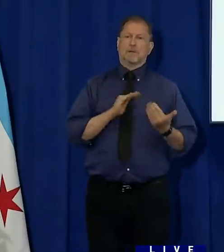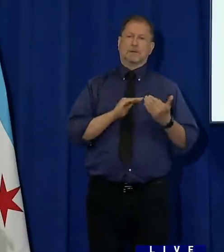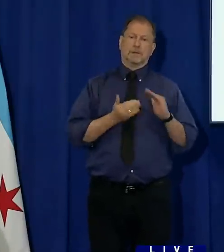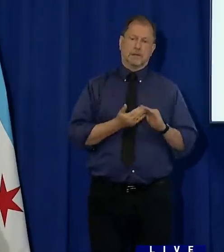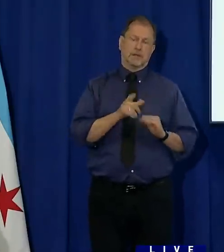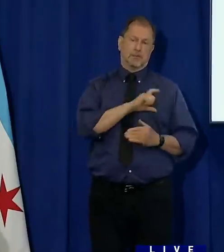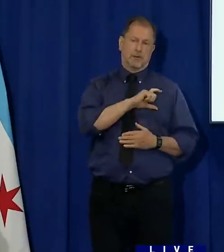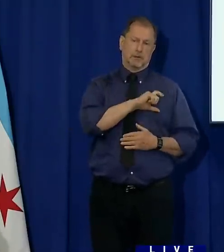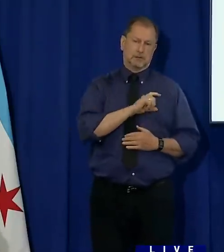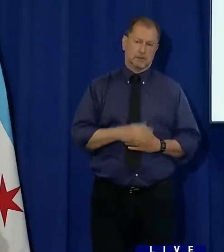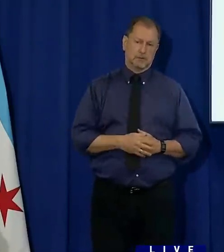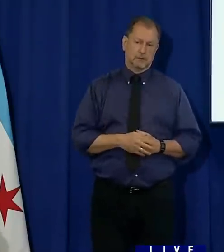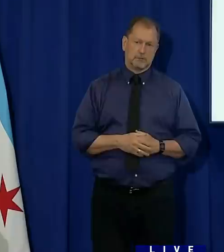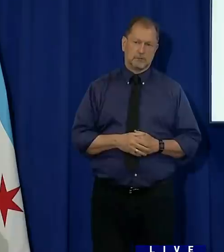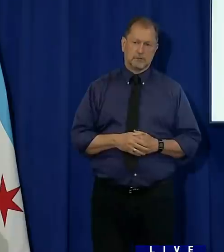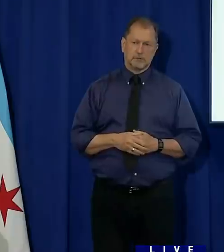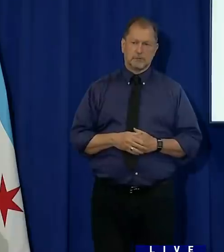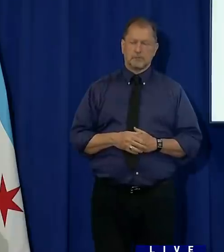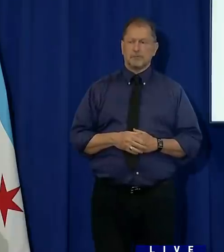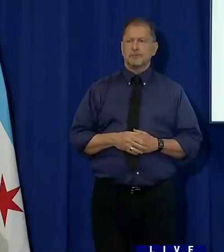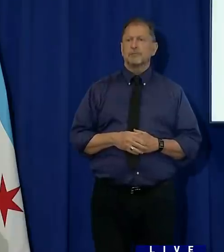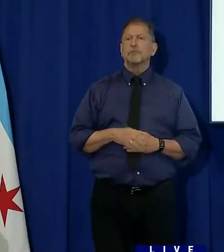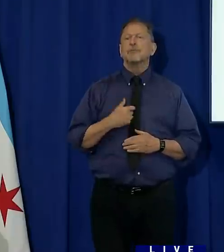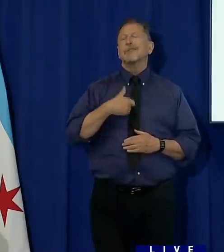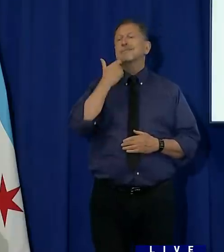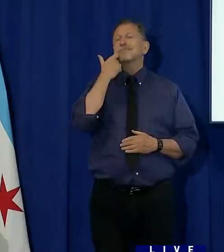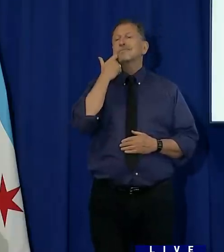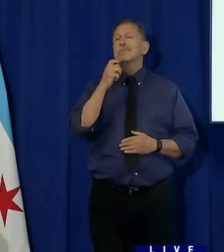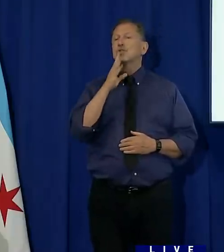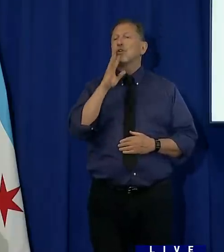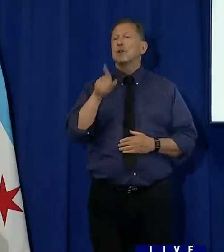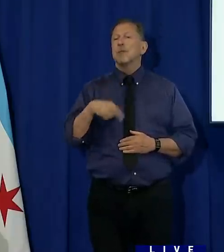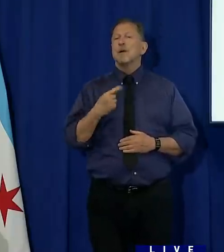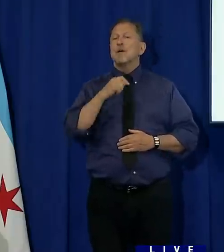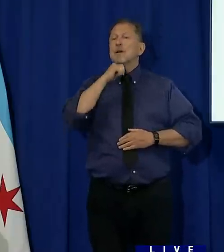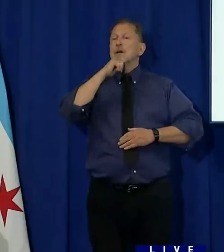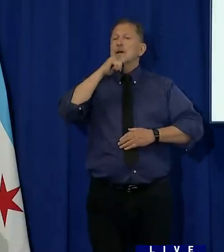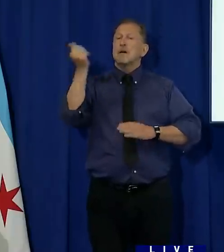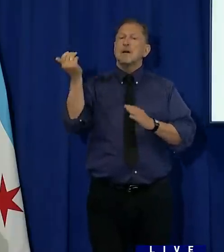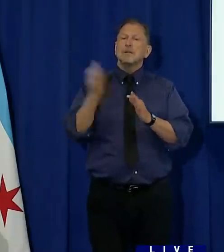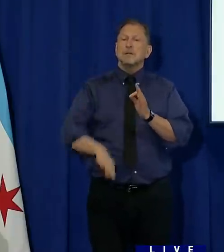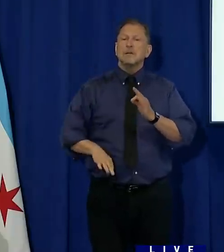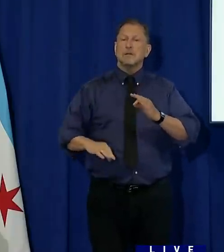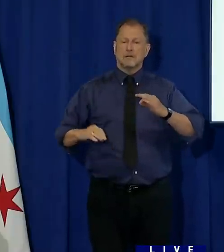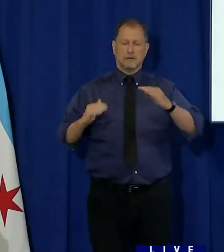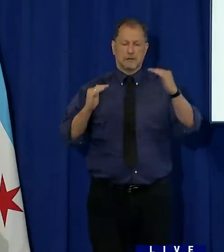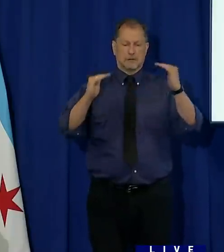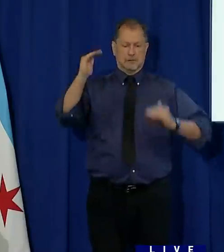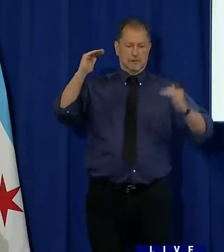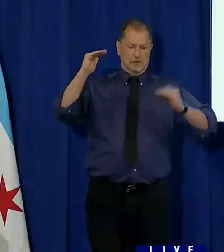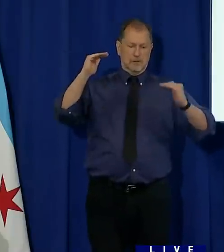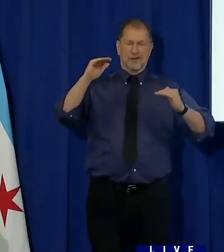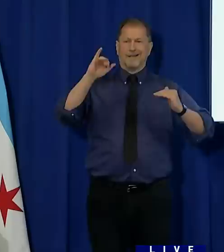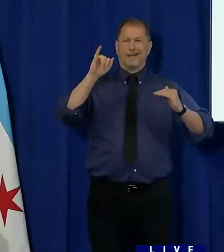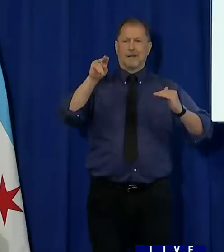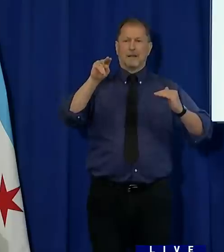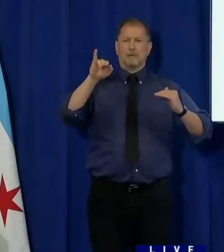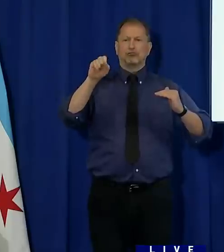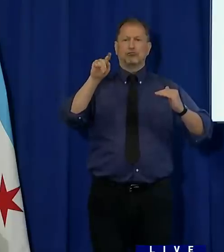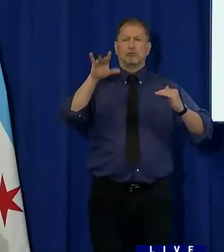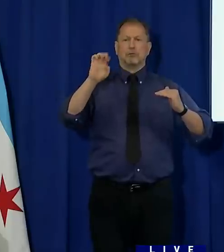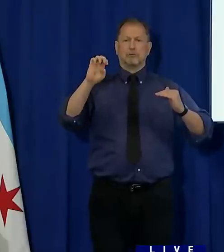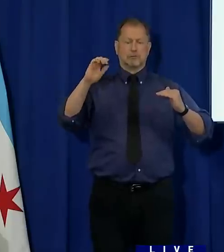I just spoke a moment ago about injustice, and it manifests itself in many